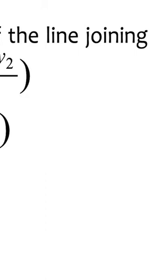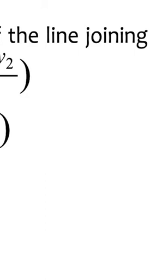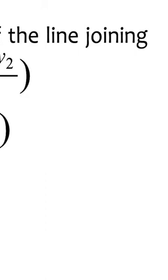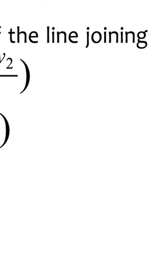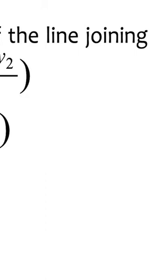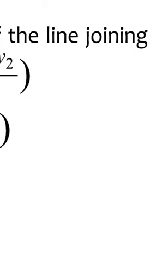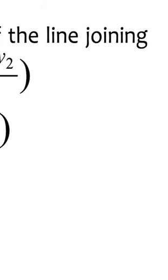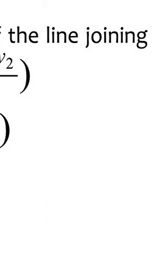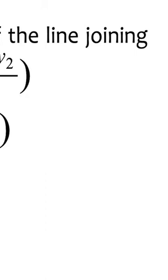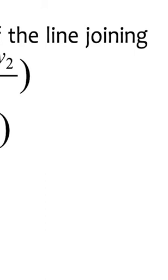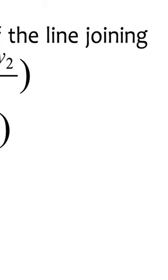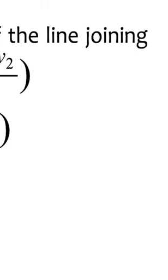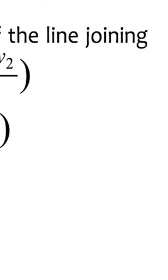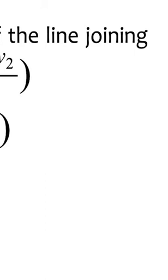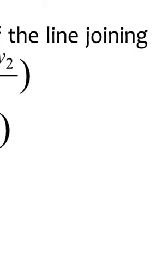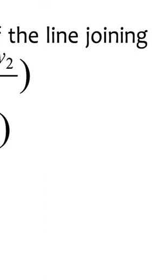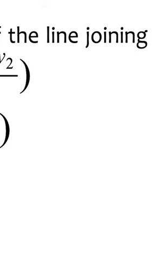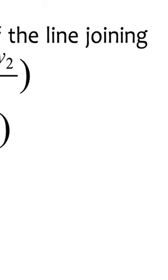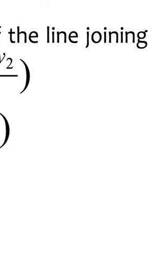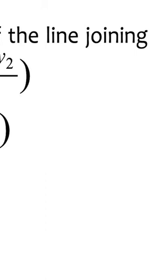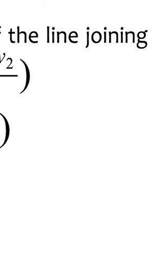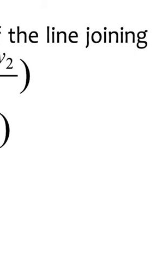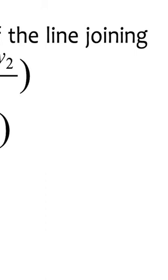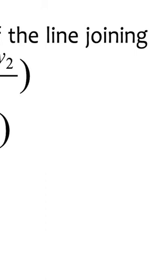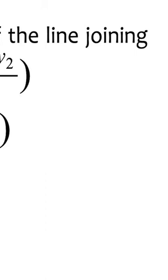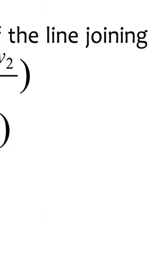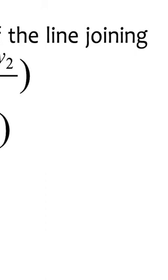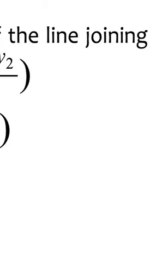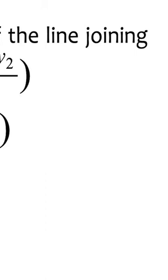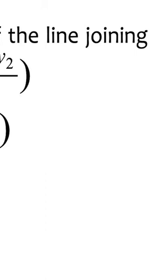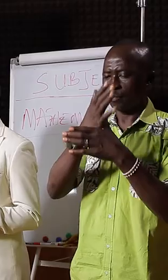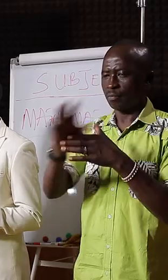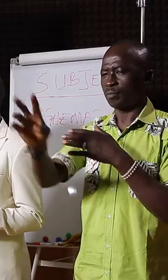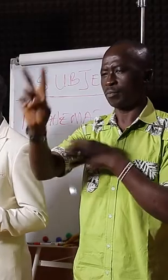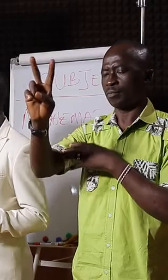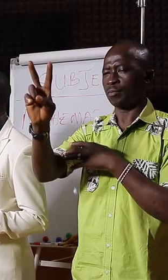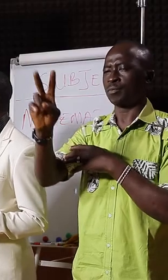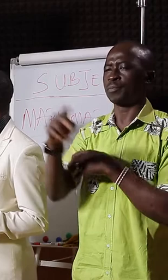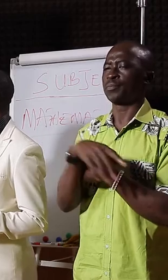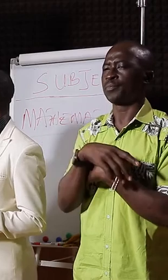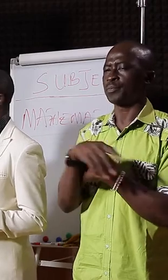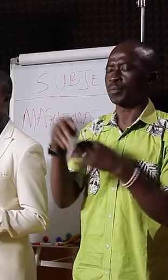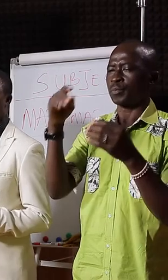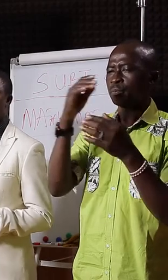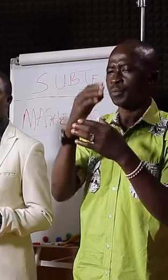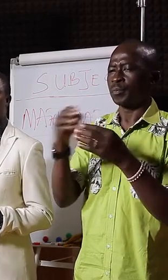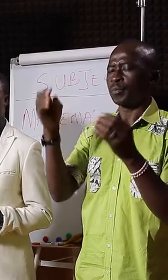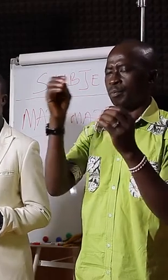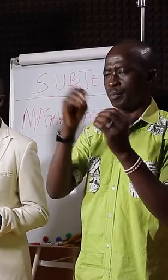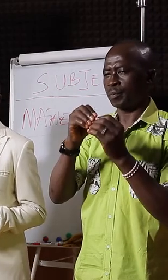5, the result is 4. So we have 4 divided by 2. Well, plus